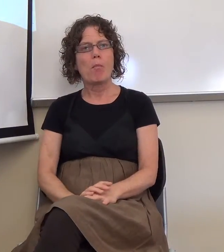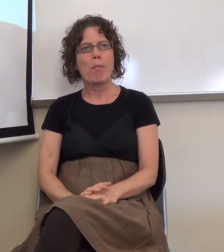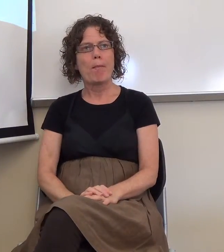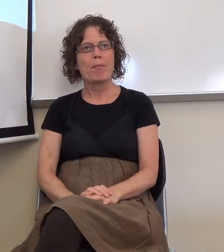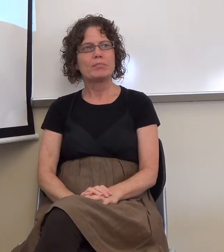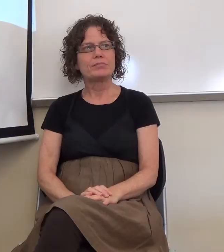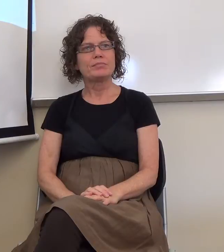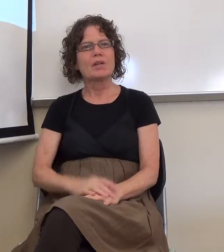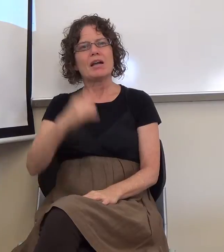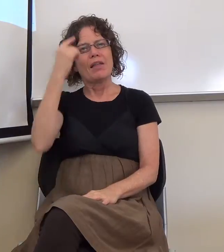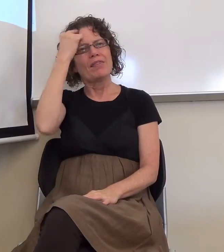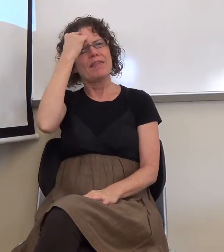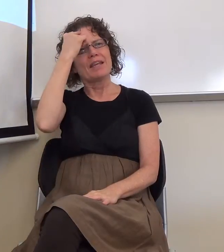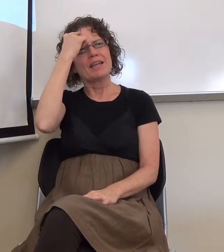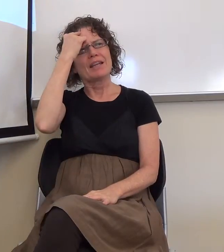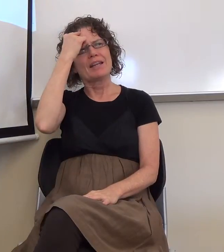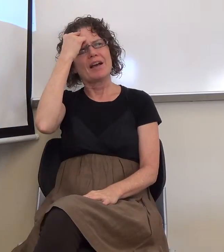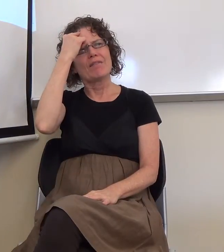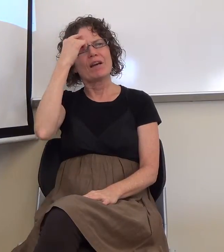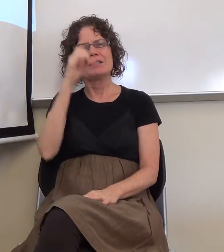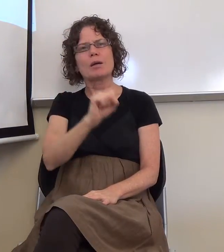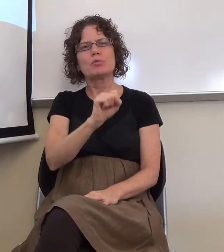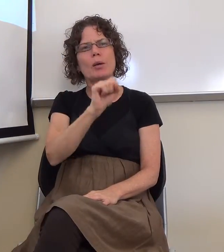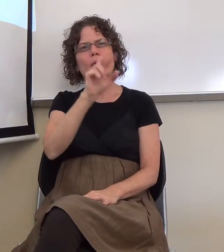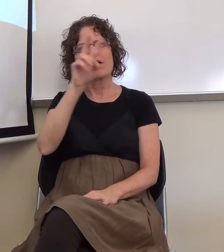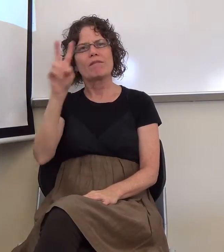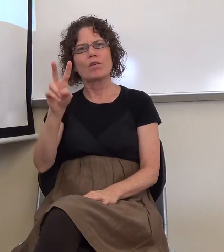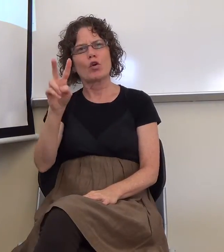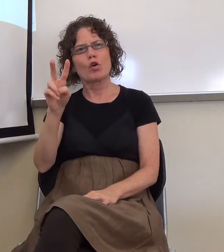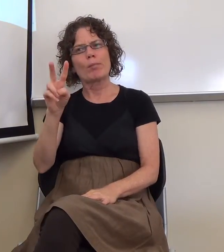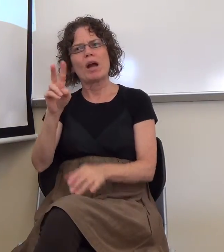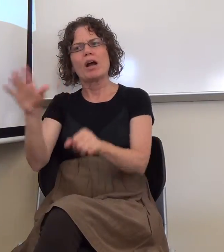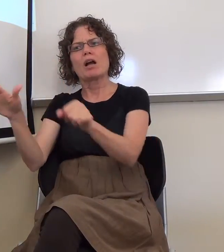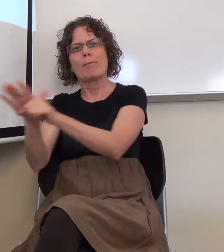Think in terms of subject, verb, complete idea.